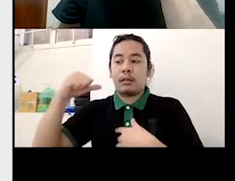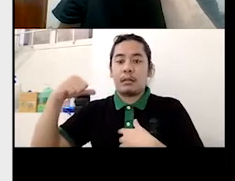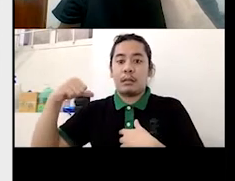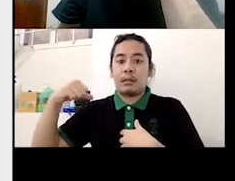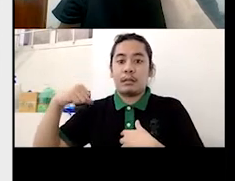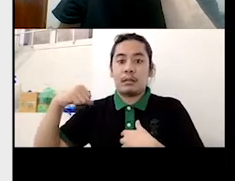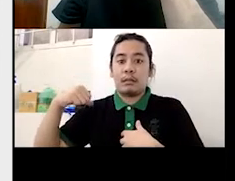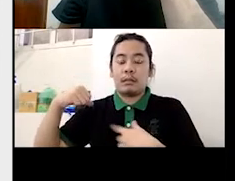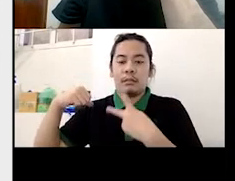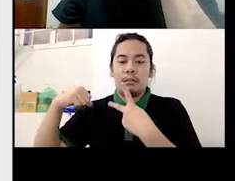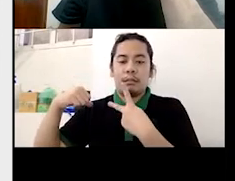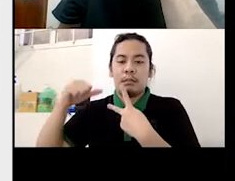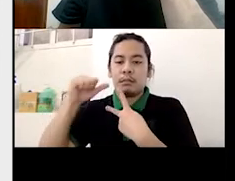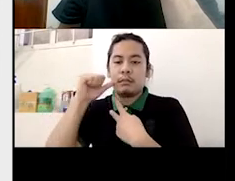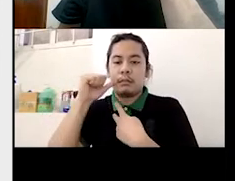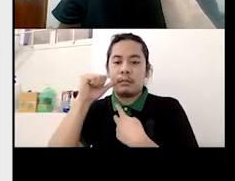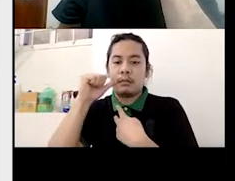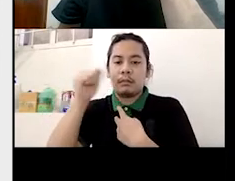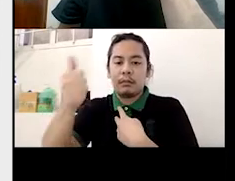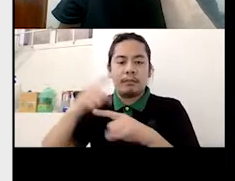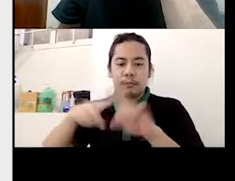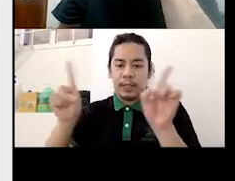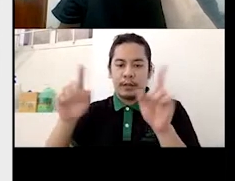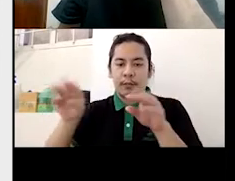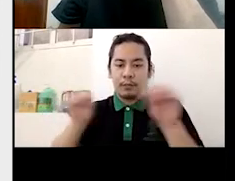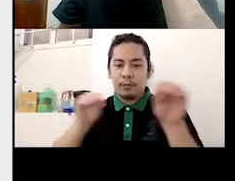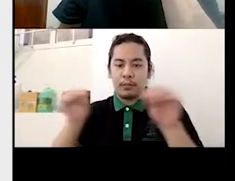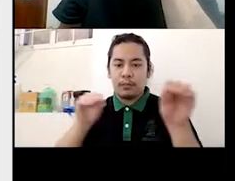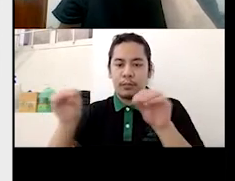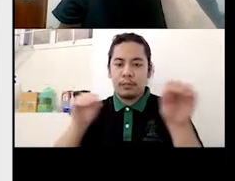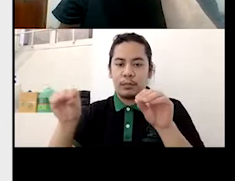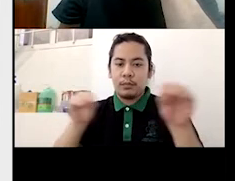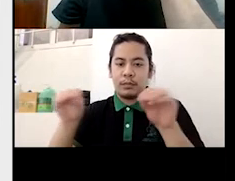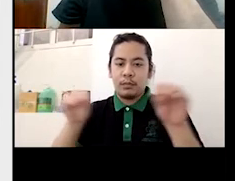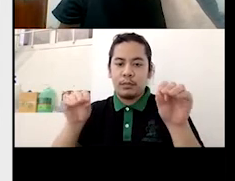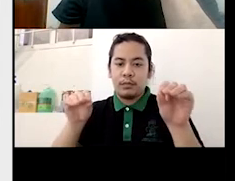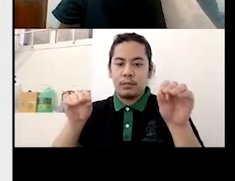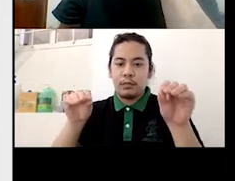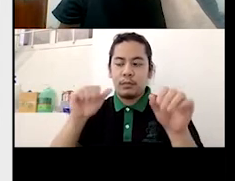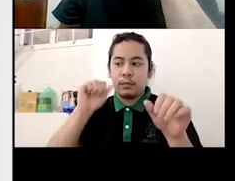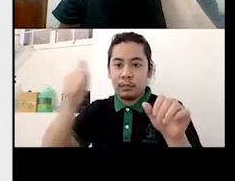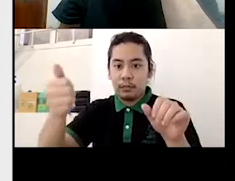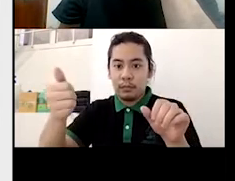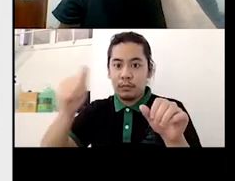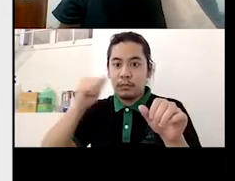angled here. So this is yesterday. It's a different movement,